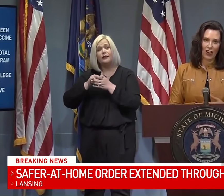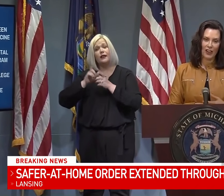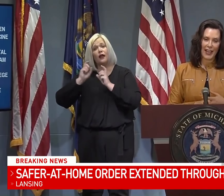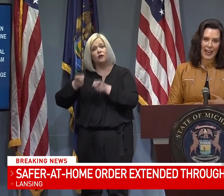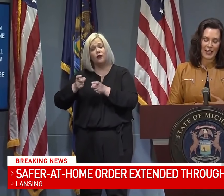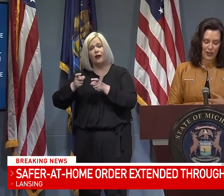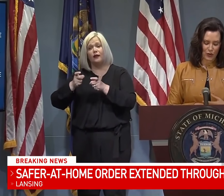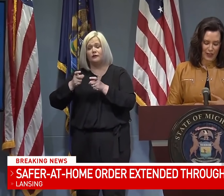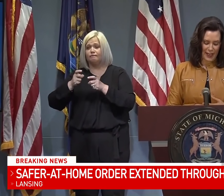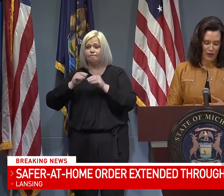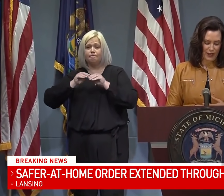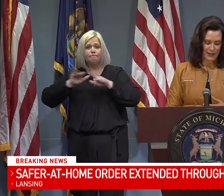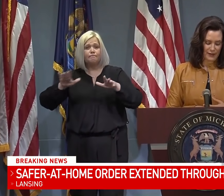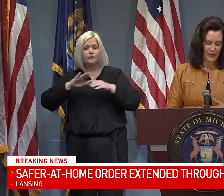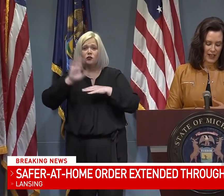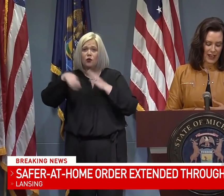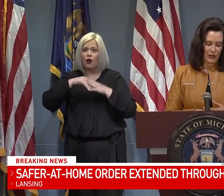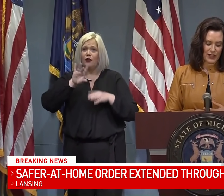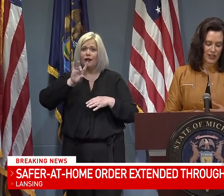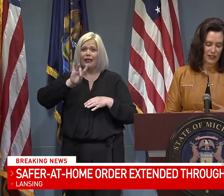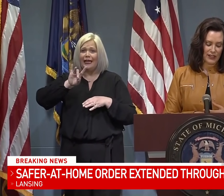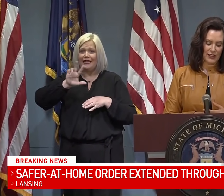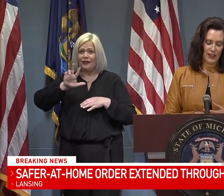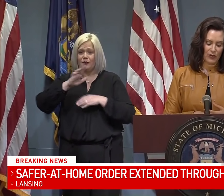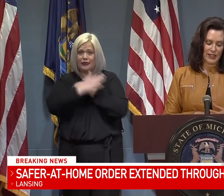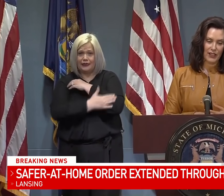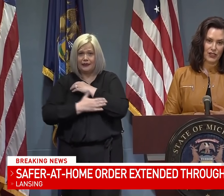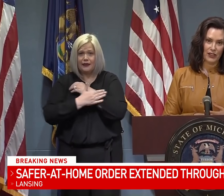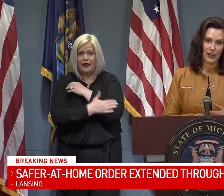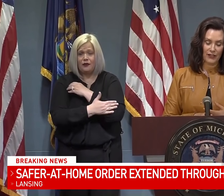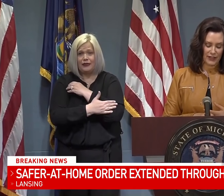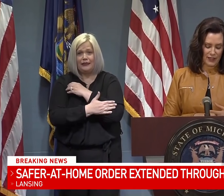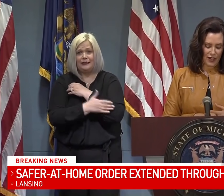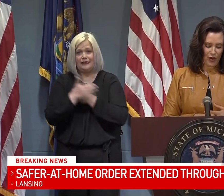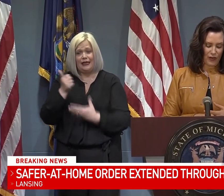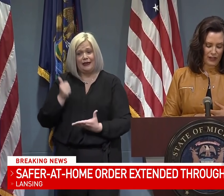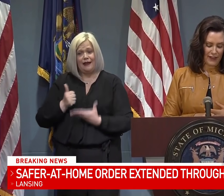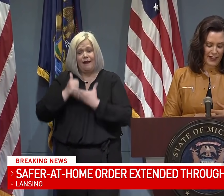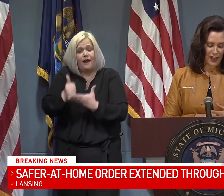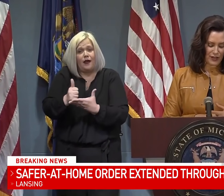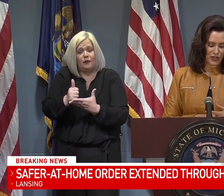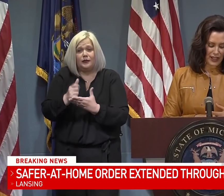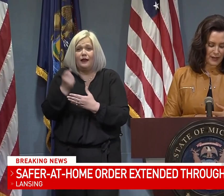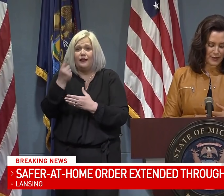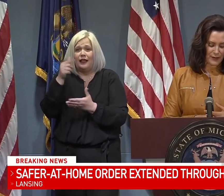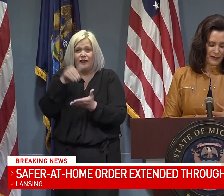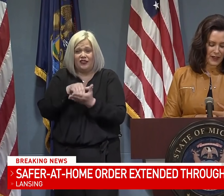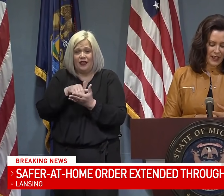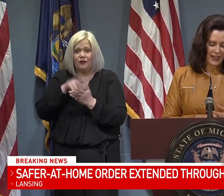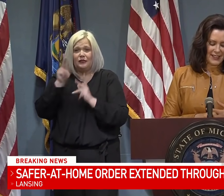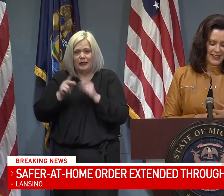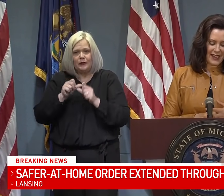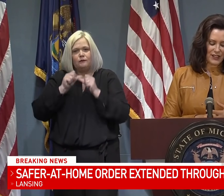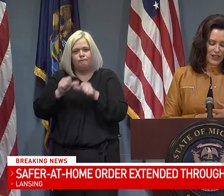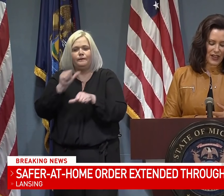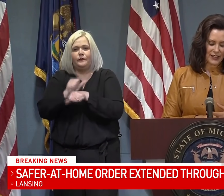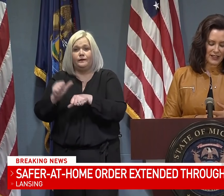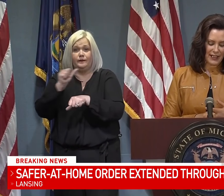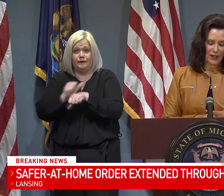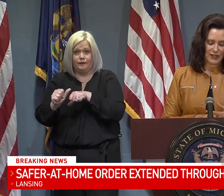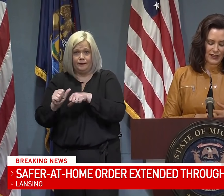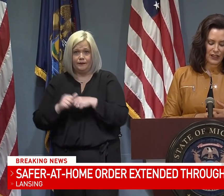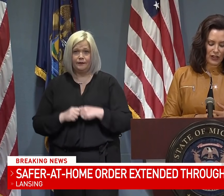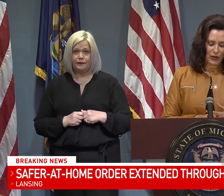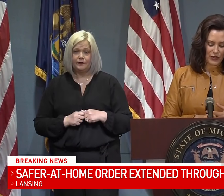in all 83 counties and resulted in the retention of over 11,000 jobs.